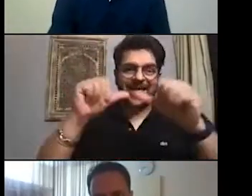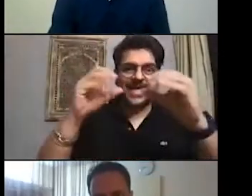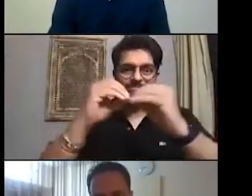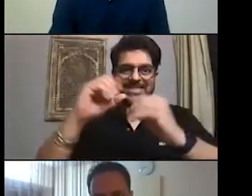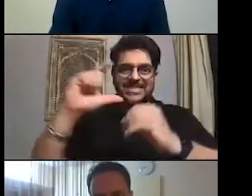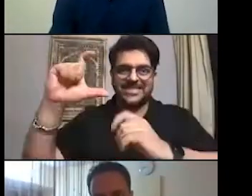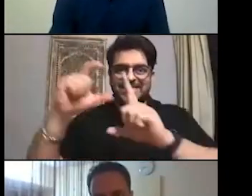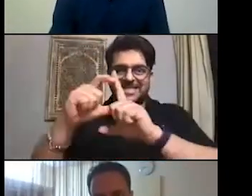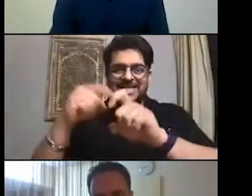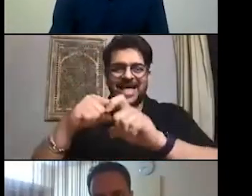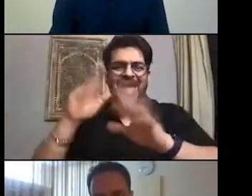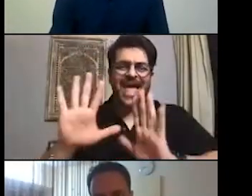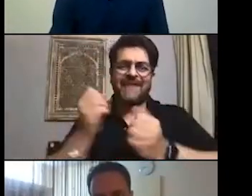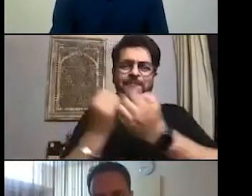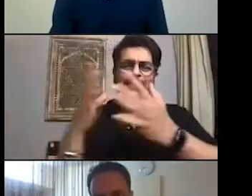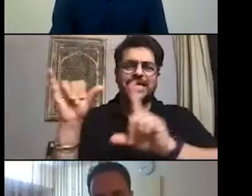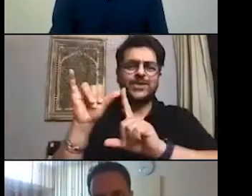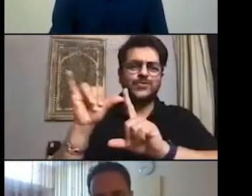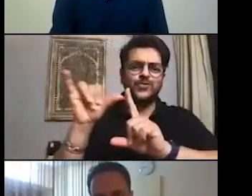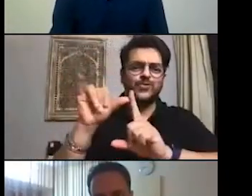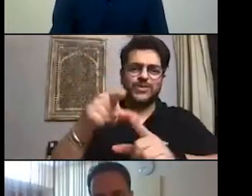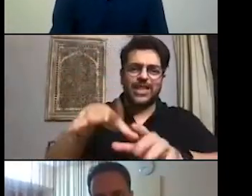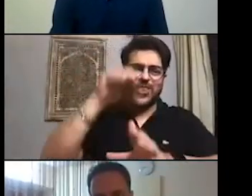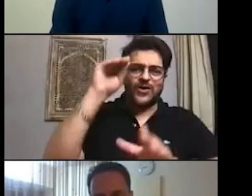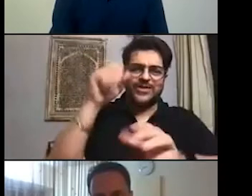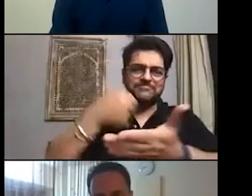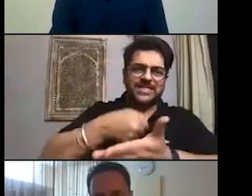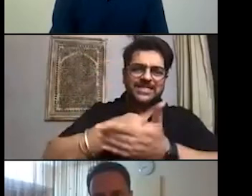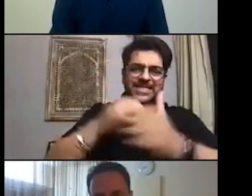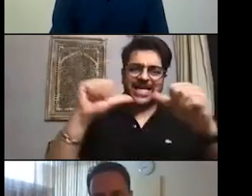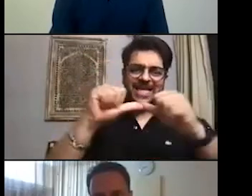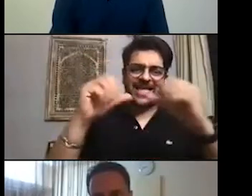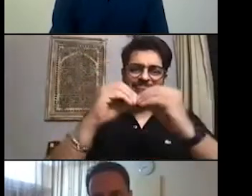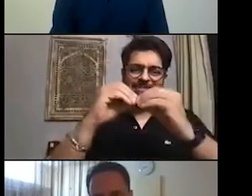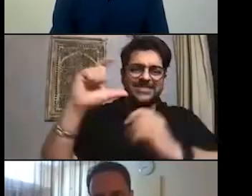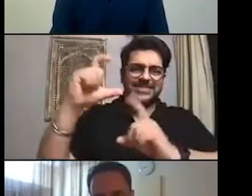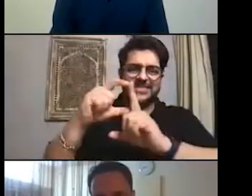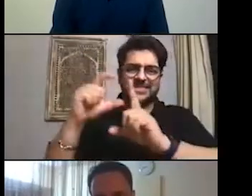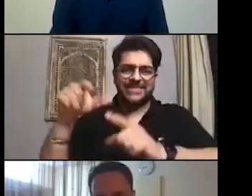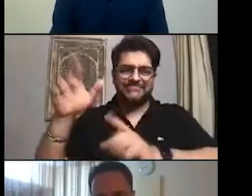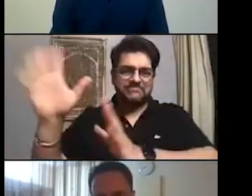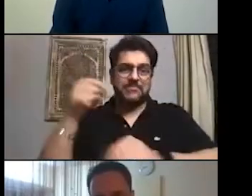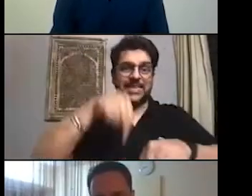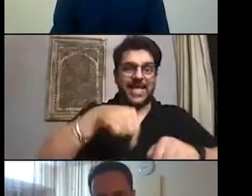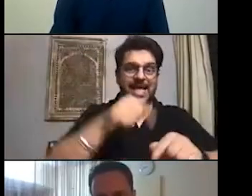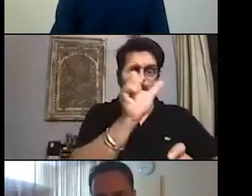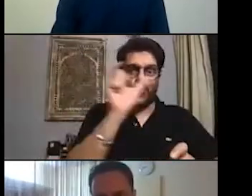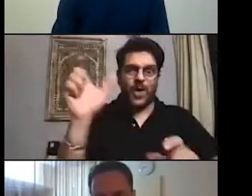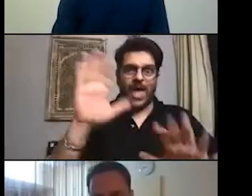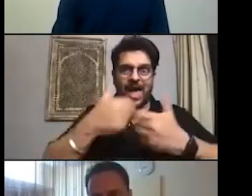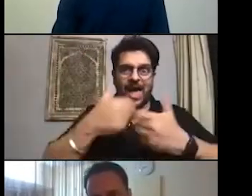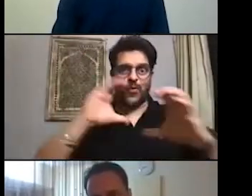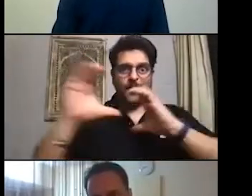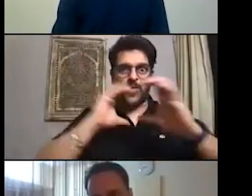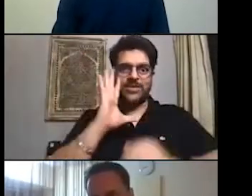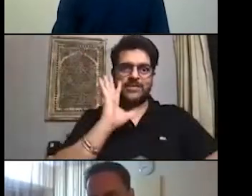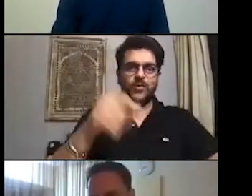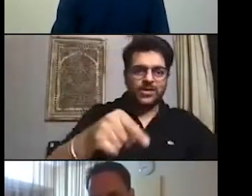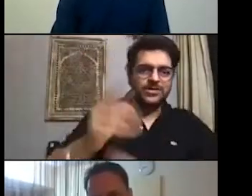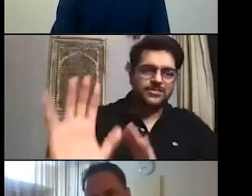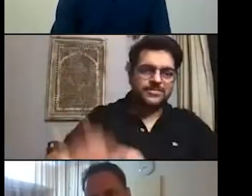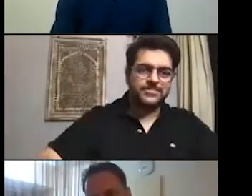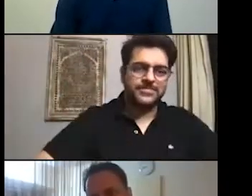Next time, we will also be doing, if you want to learn the alphabets, you can actually go on